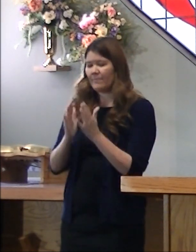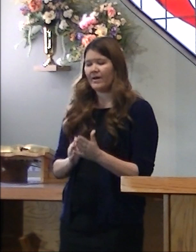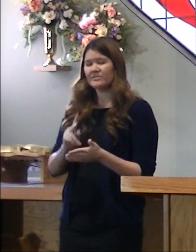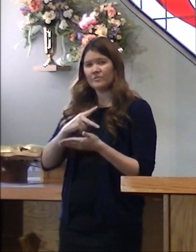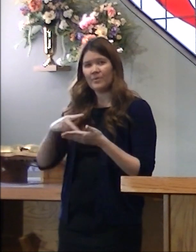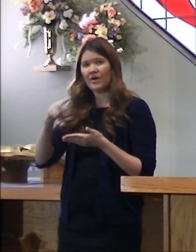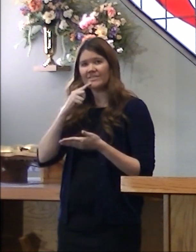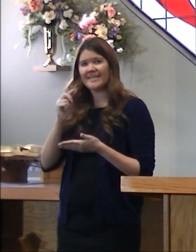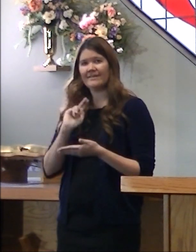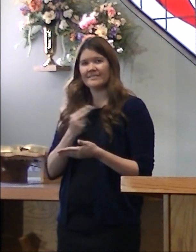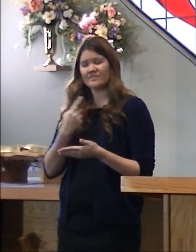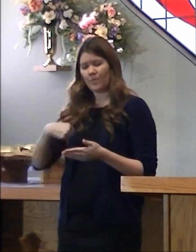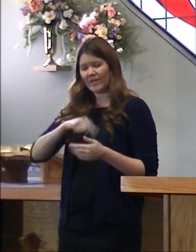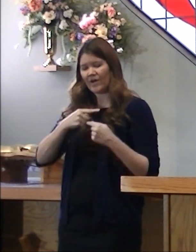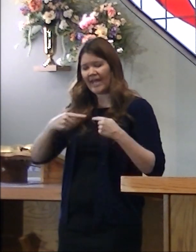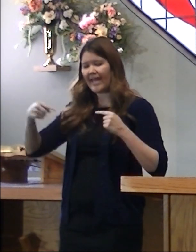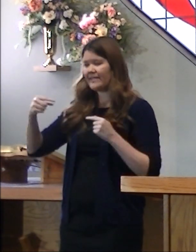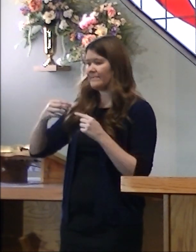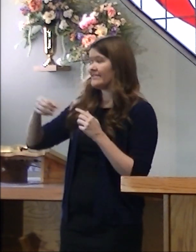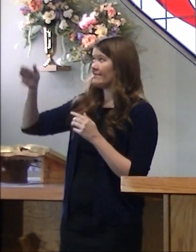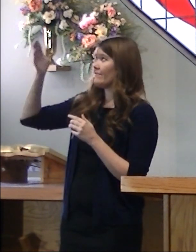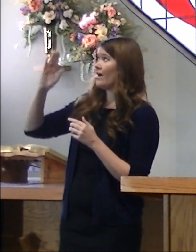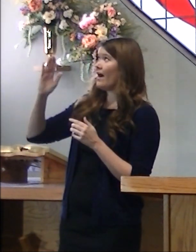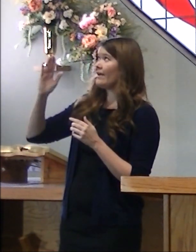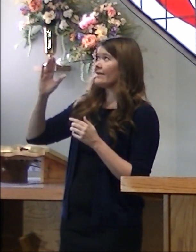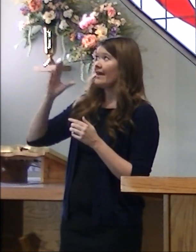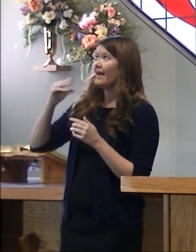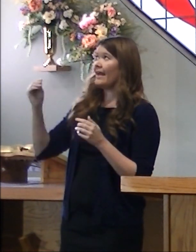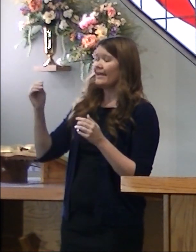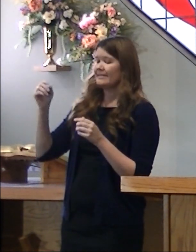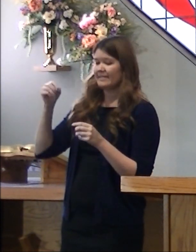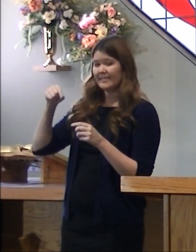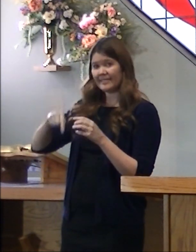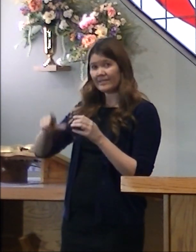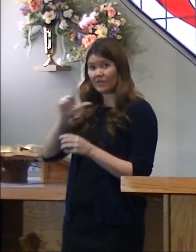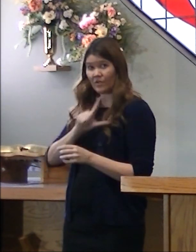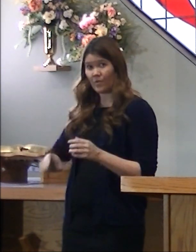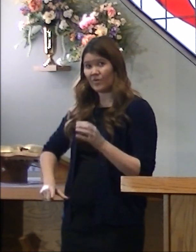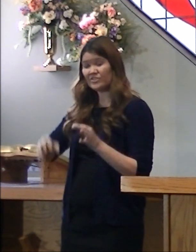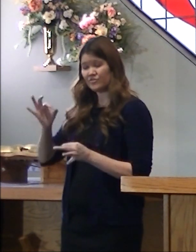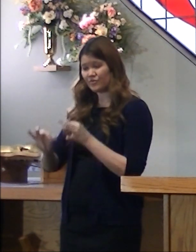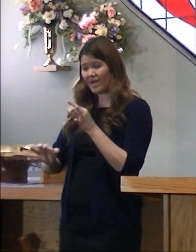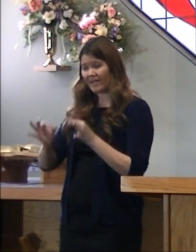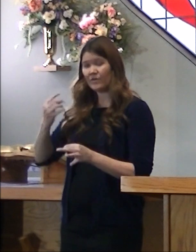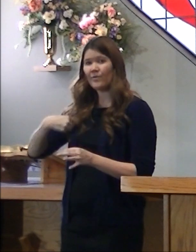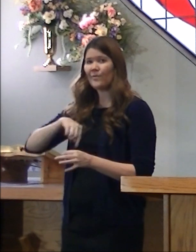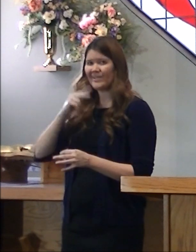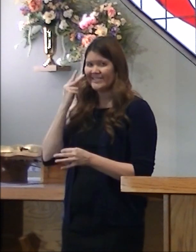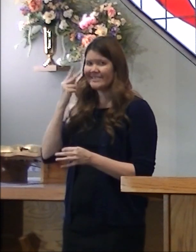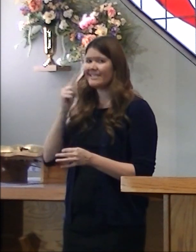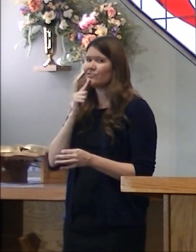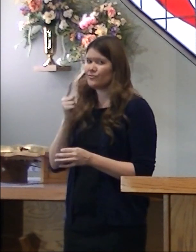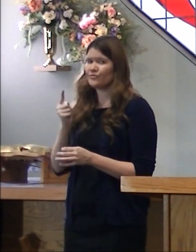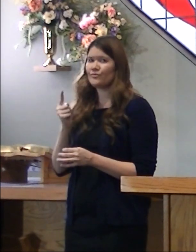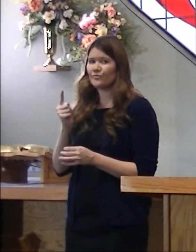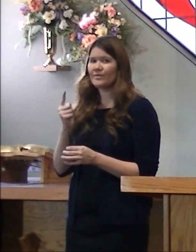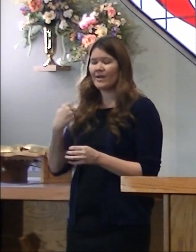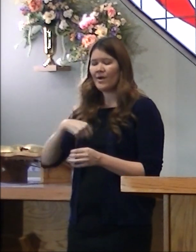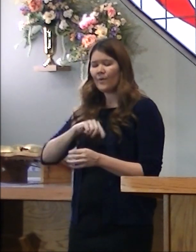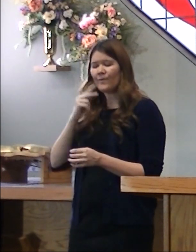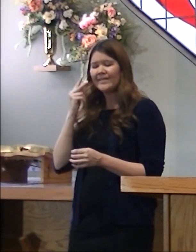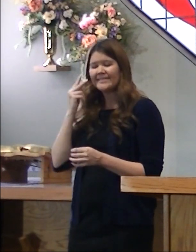us that we are enemies of God, and in the Lord's trial, we see how this is true. We